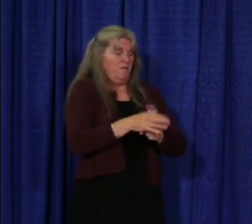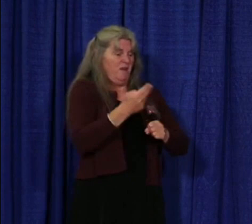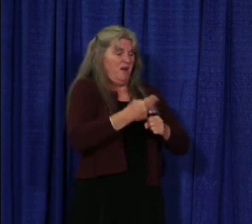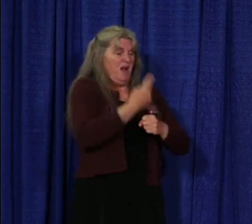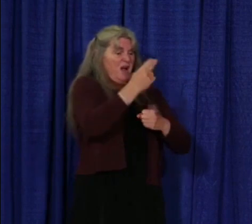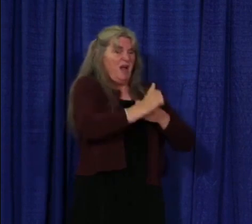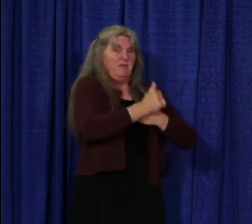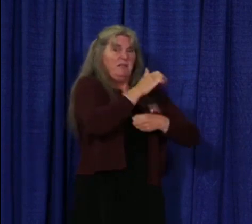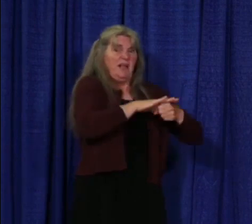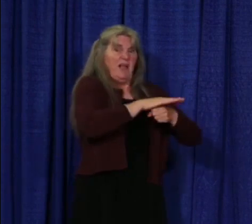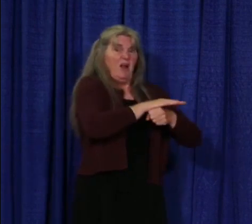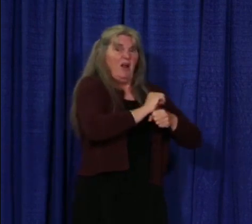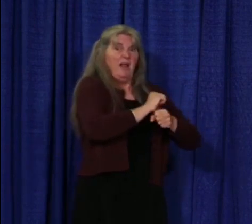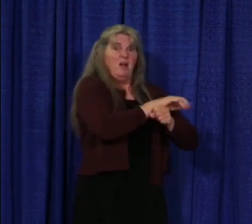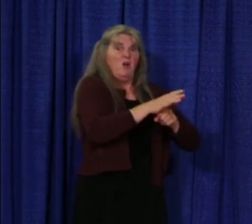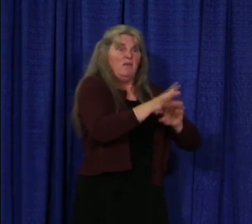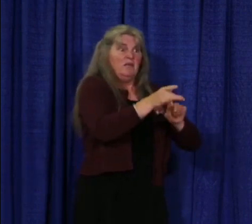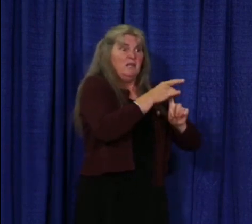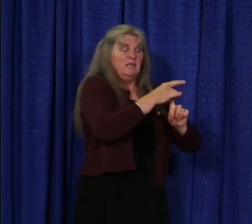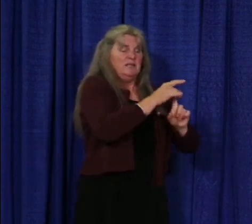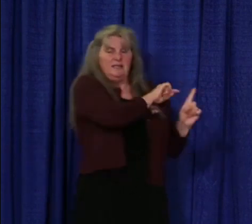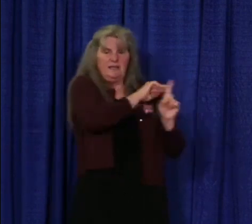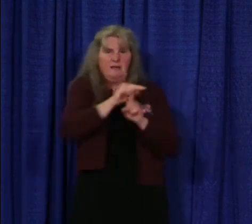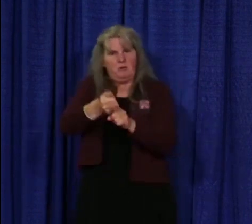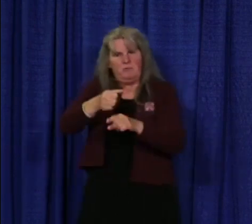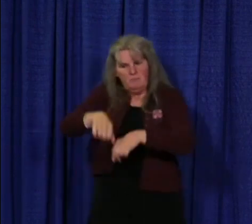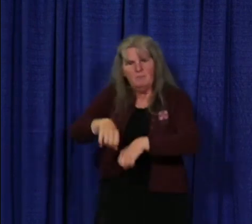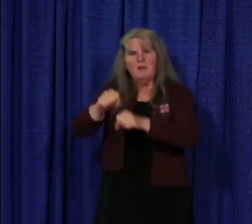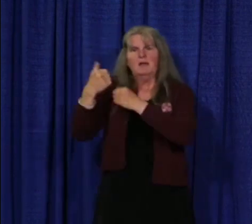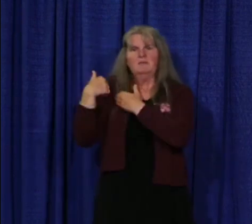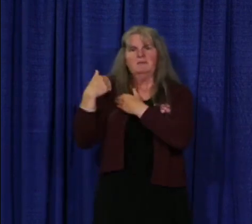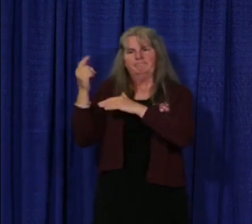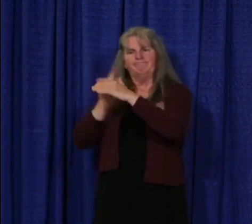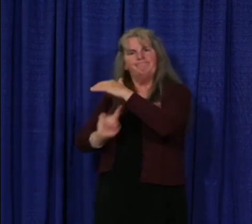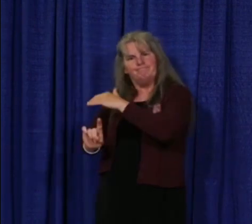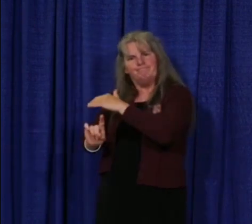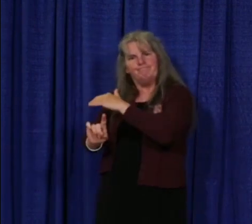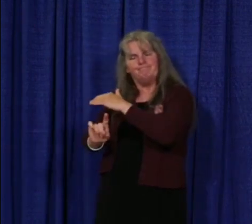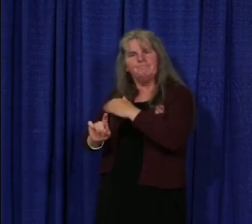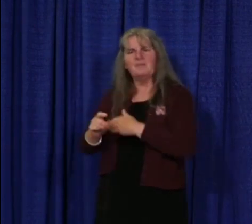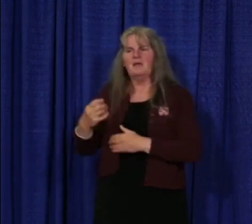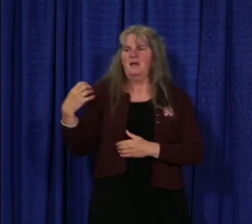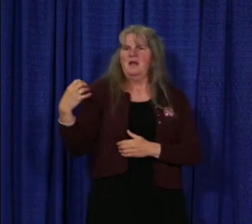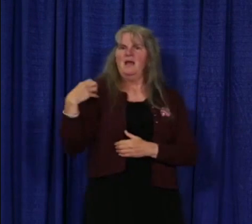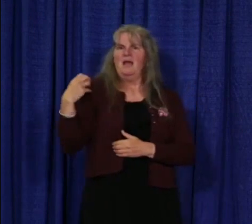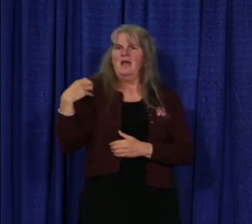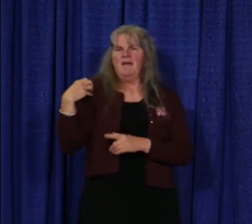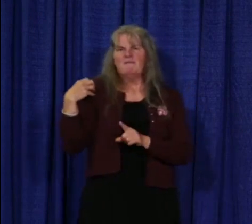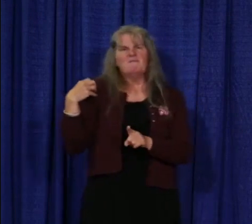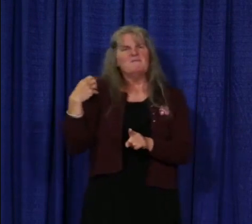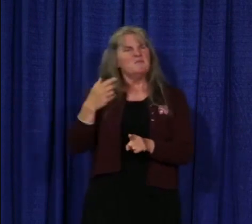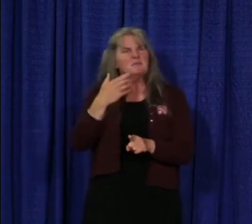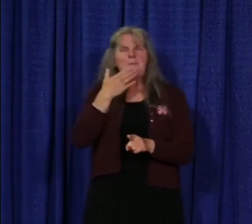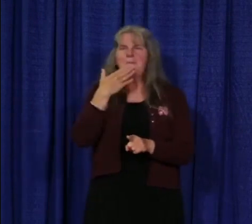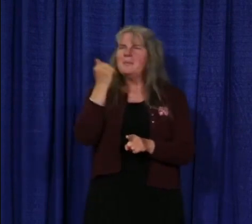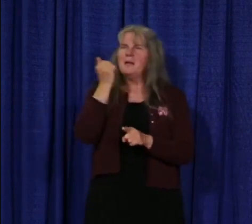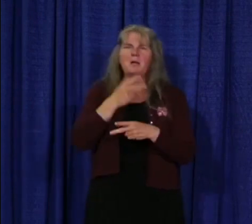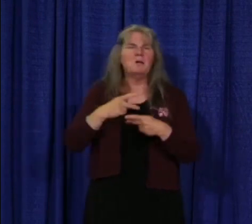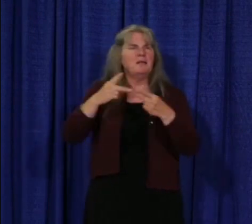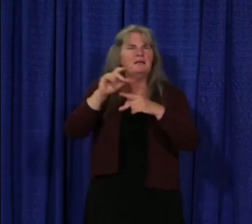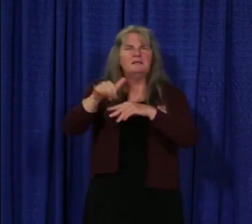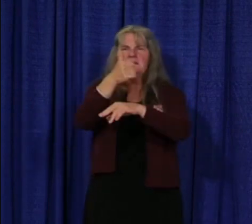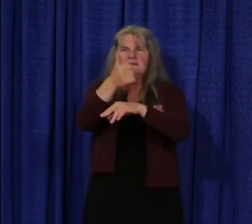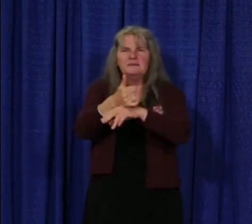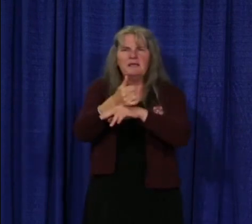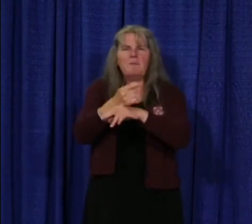high-risk area to undergo. Enforcement eventually is better applied at settings where